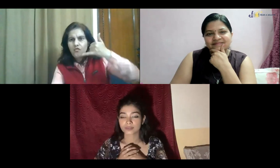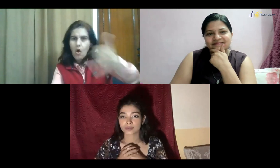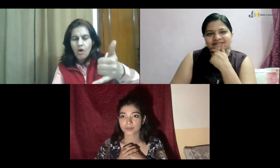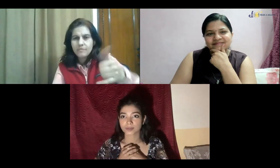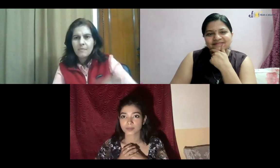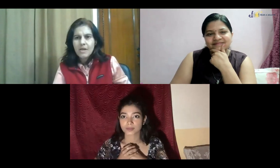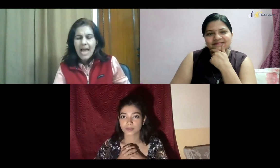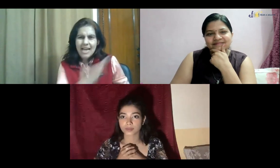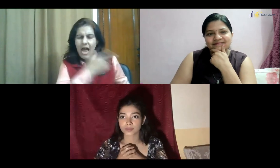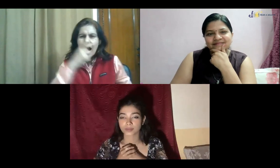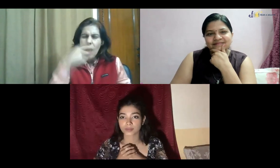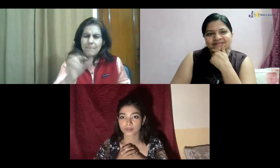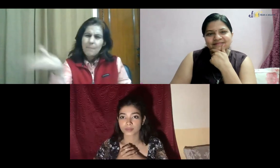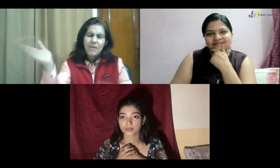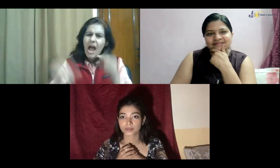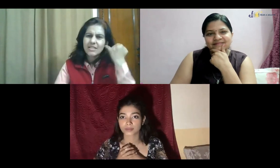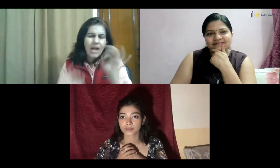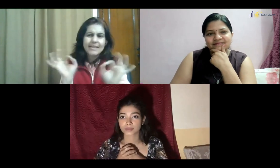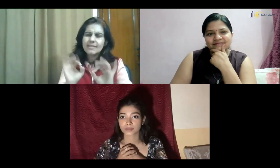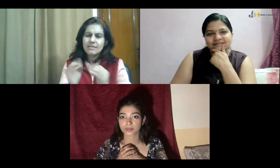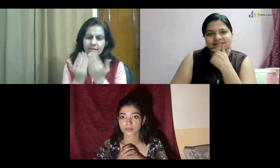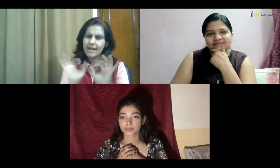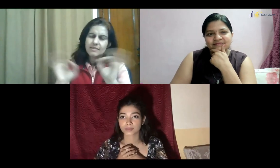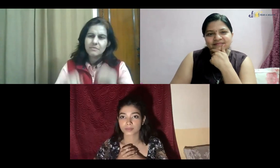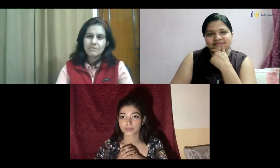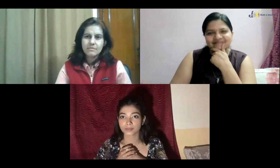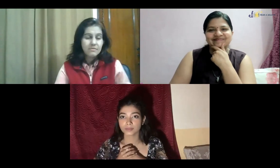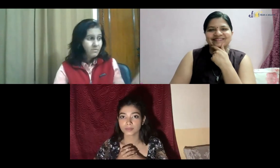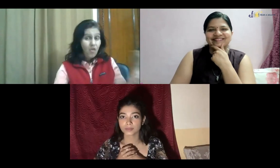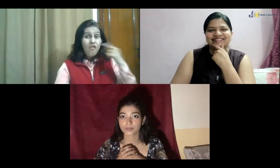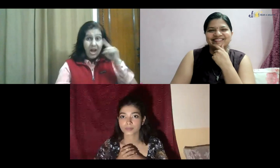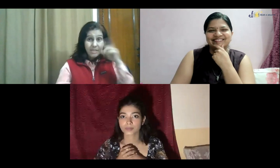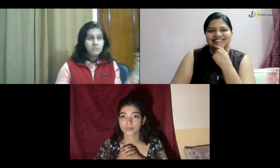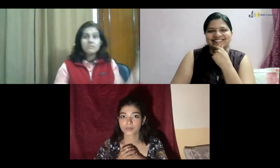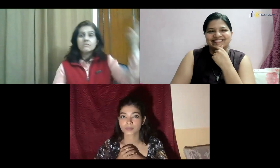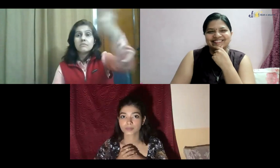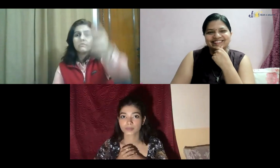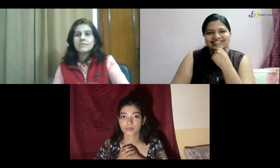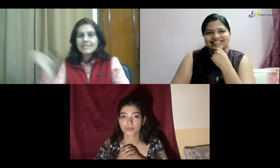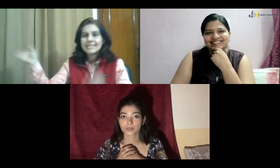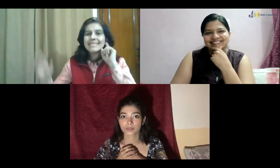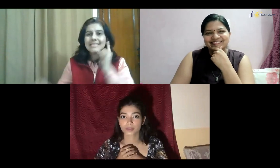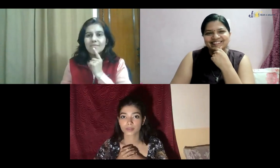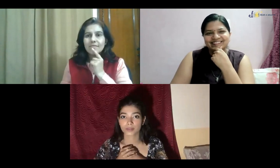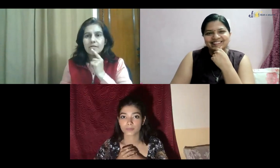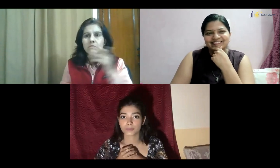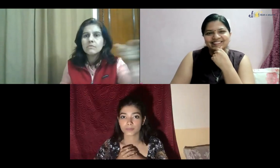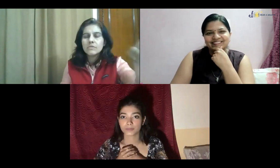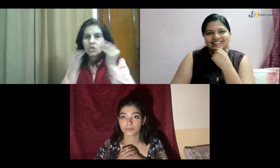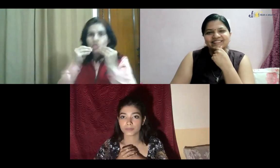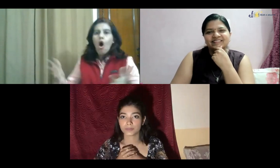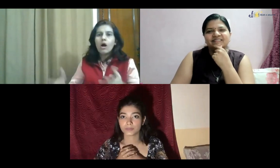our college, my college called to my parents that Kajal is not studying. My parents